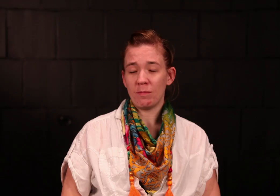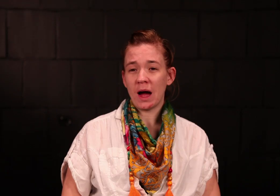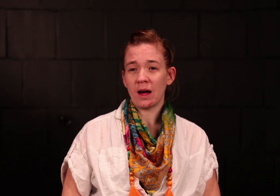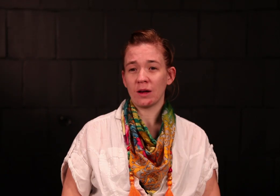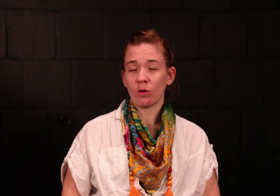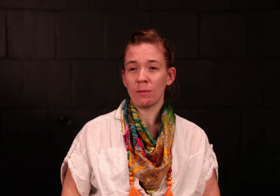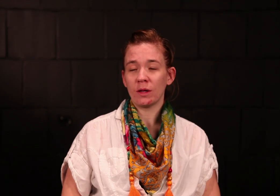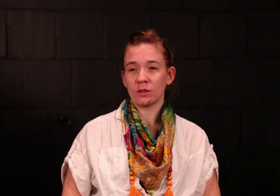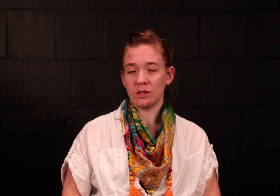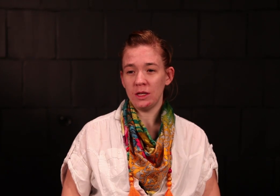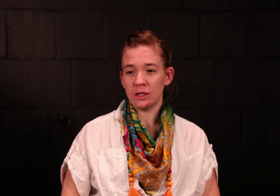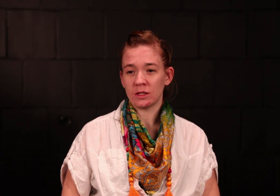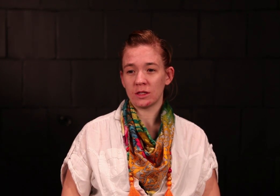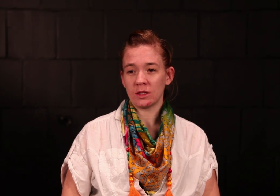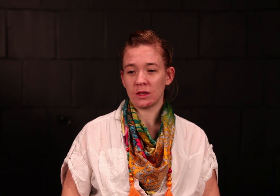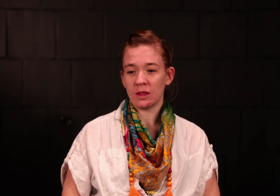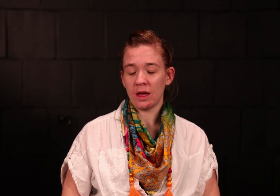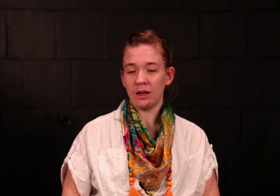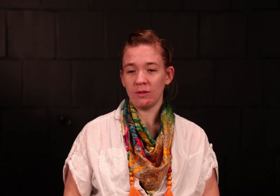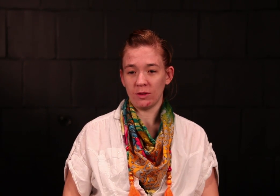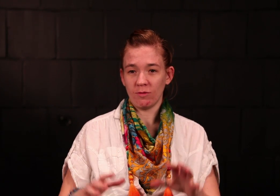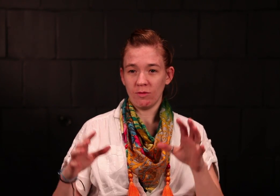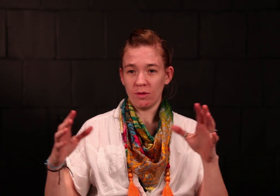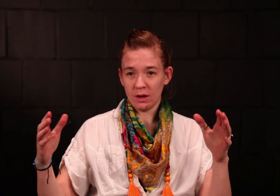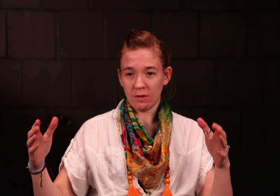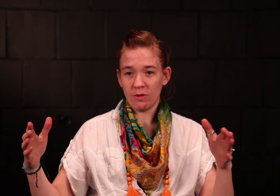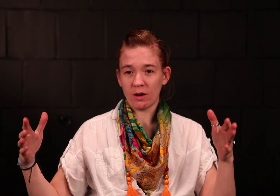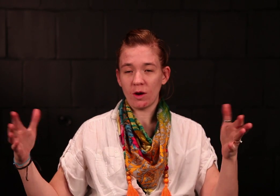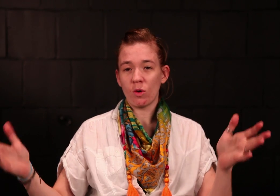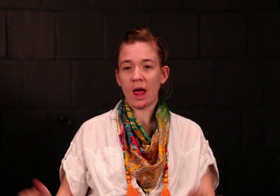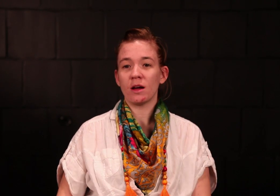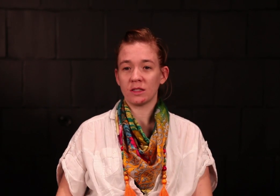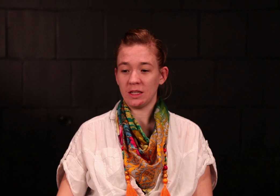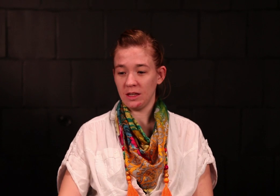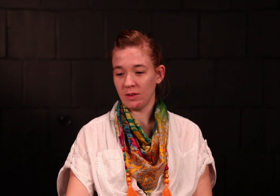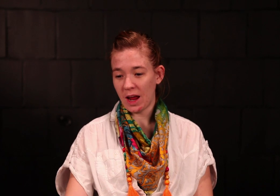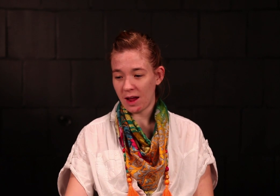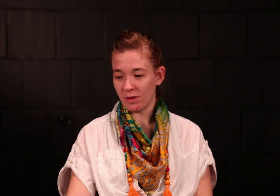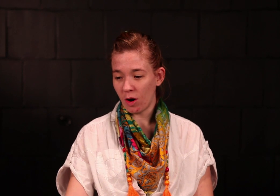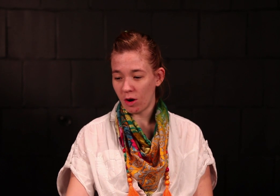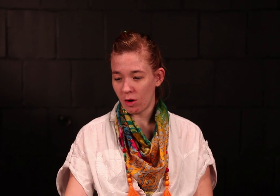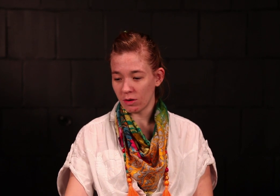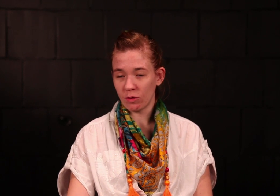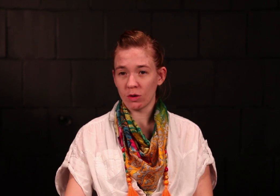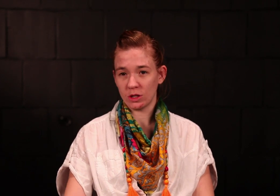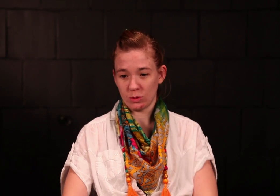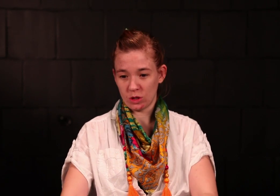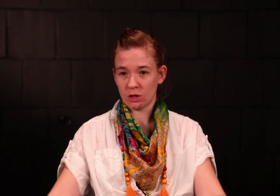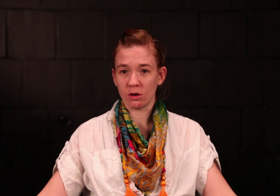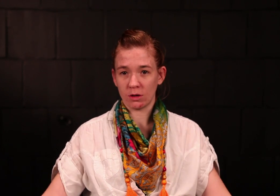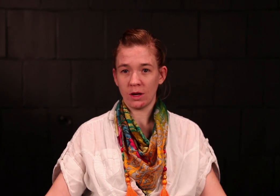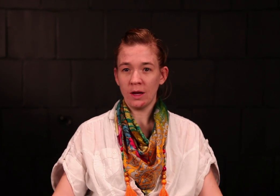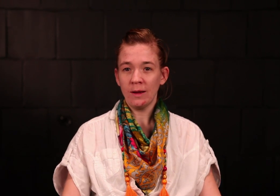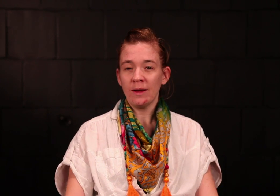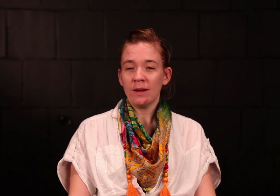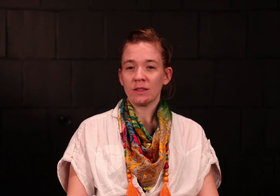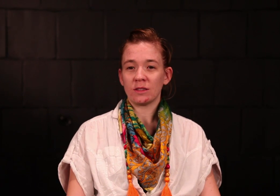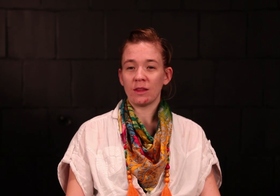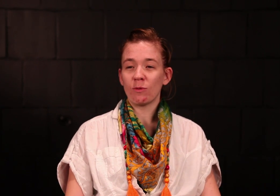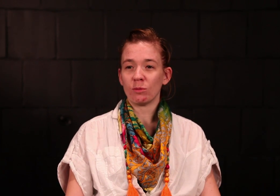My grandmother's niece, they lived in a very old house. It didn't even have a hard floor. It just was dirt. So they would